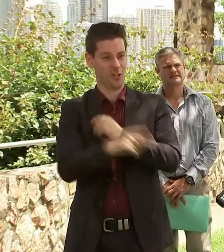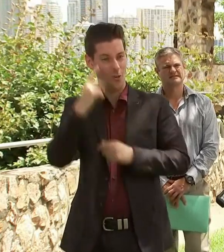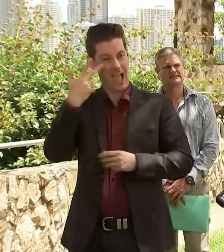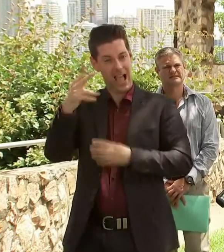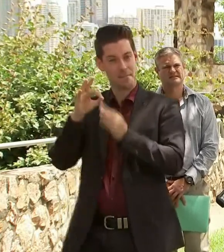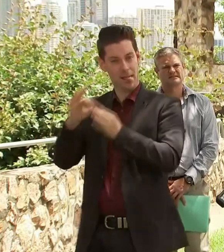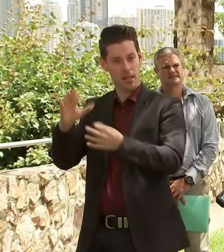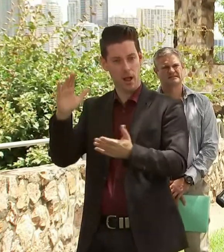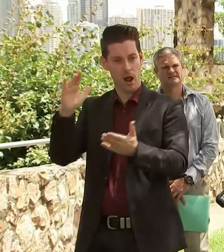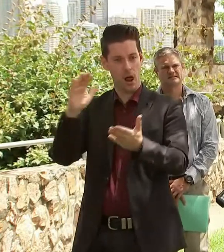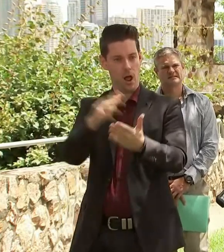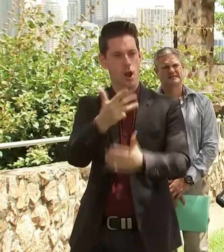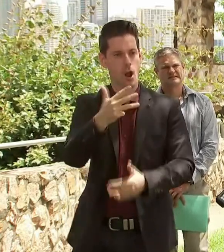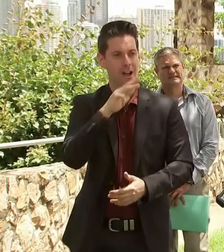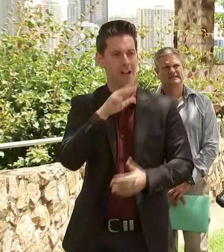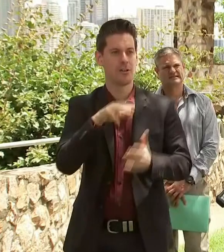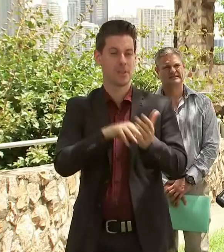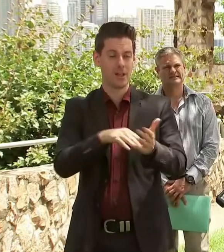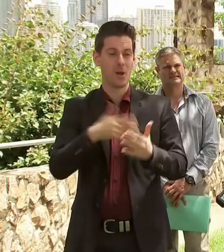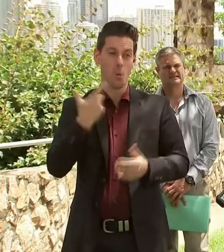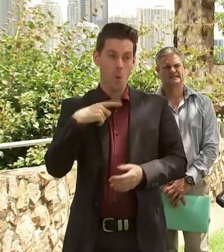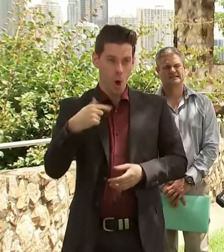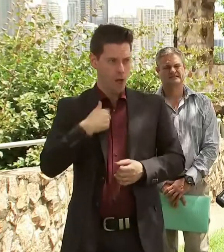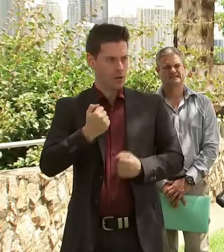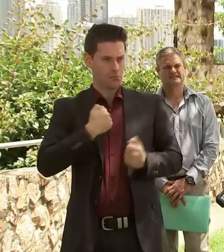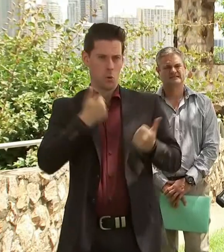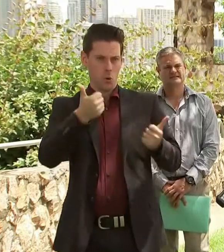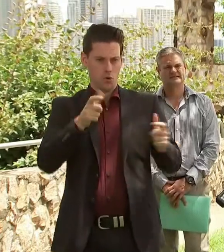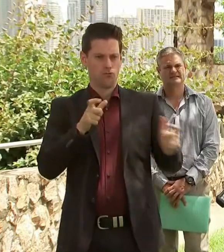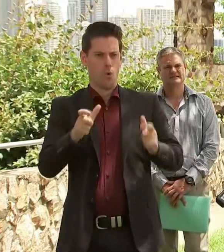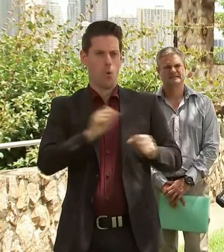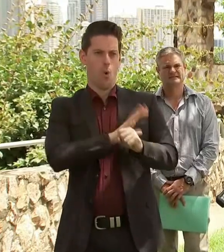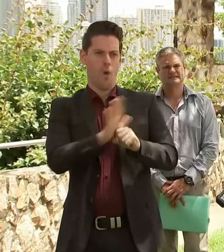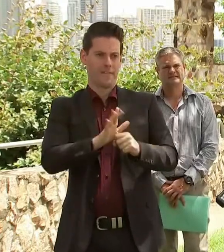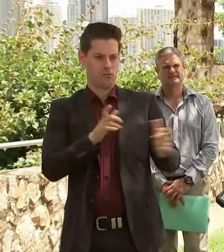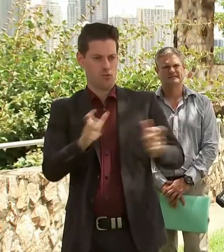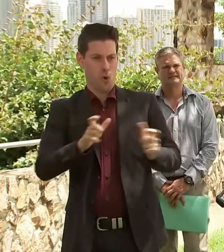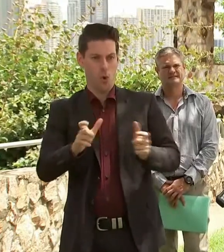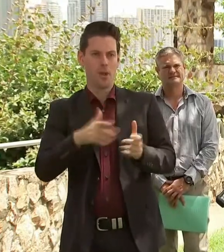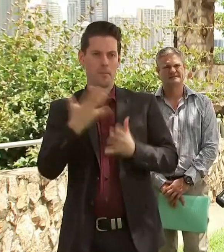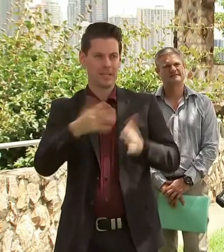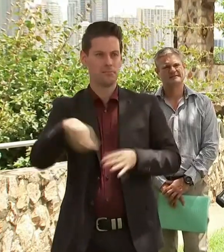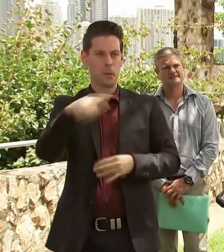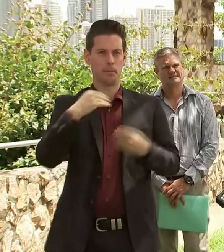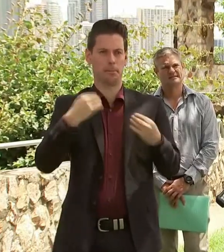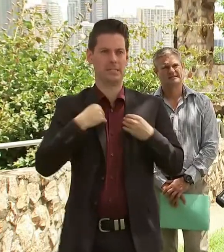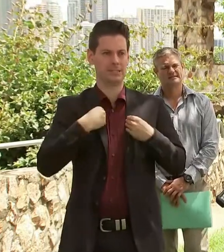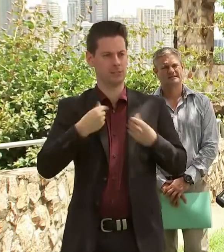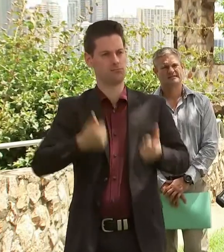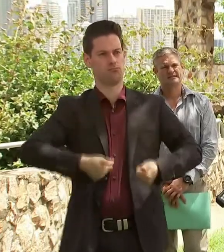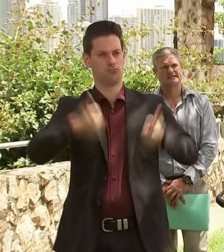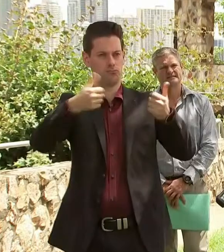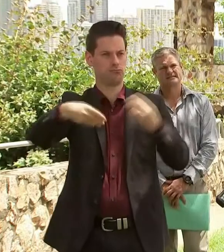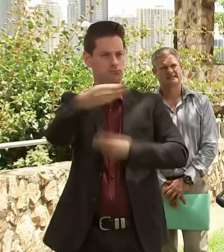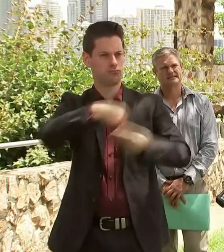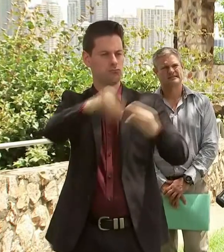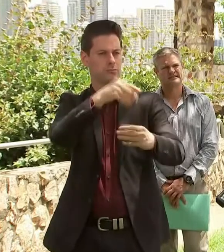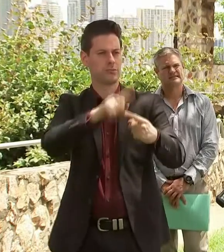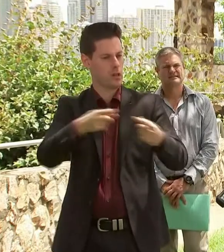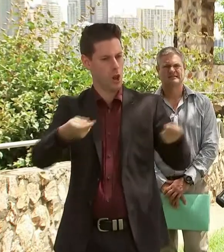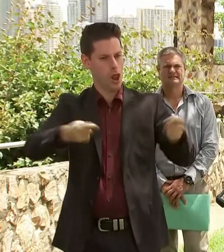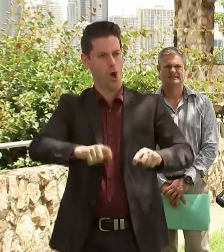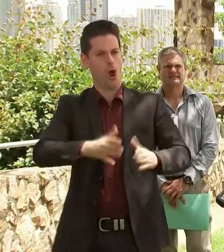that was our strong health response. It allowed businesses to continue to operate, and that has allowed our economy to recover. We're looking